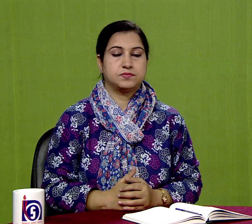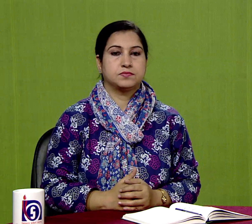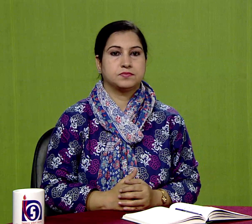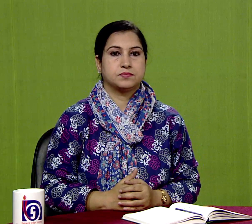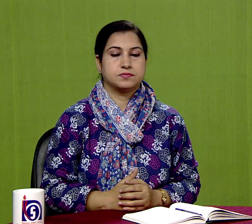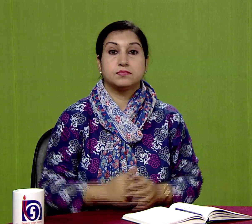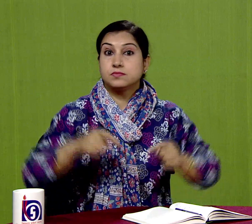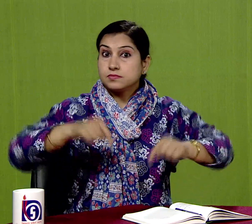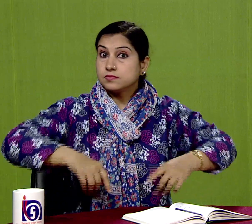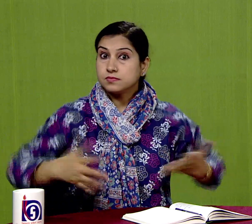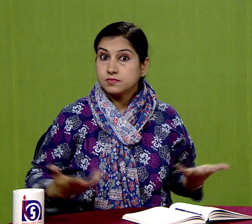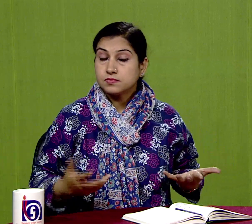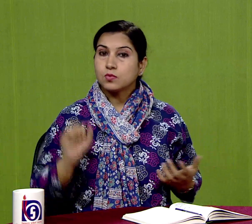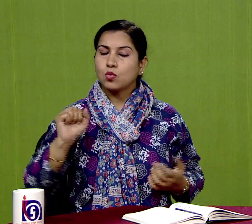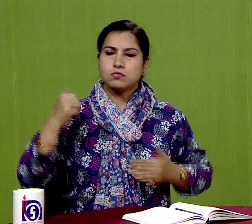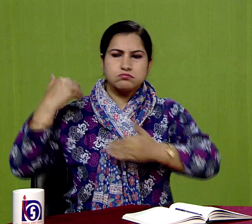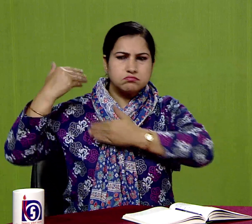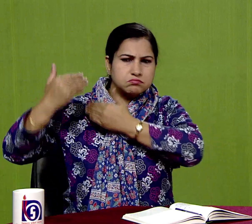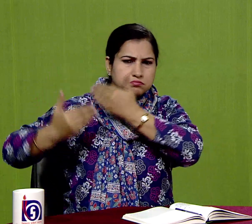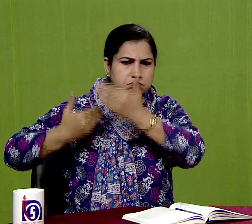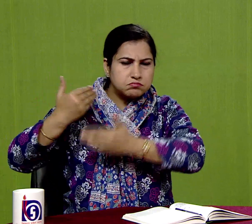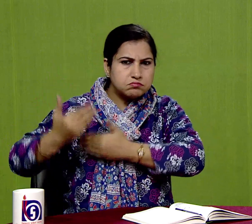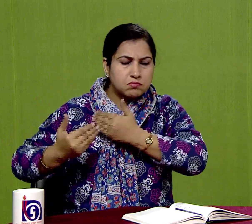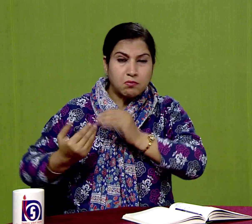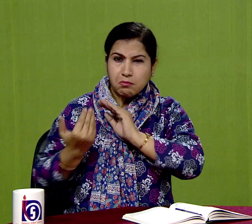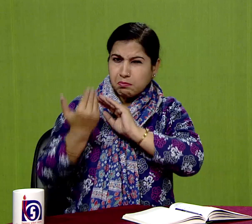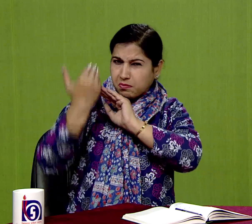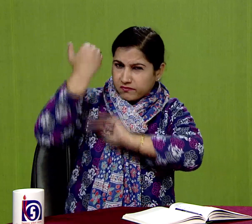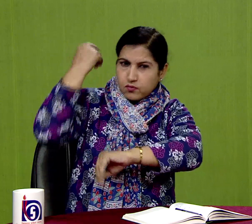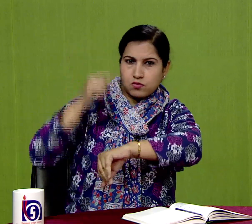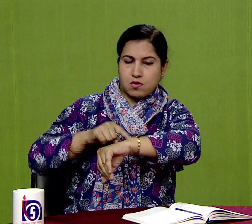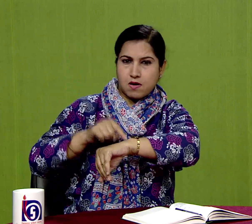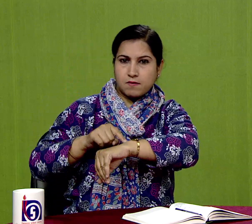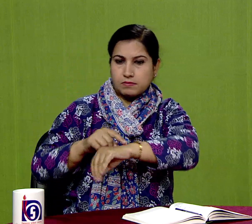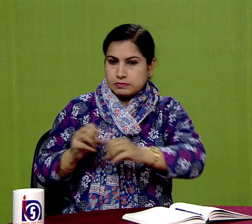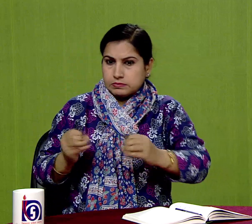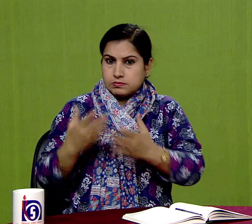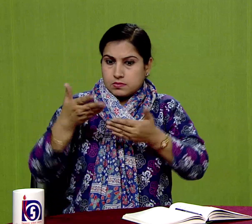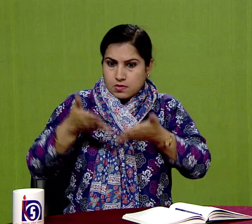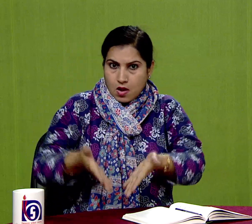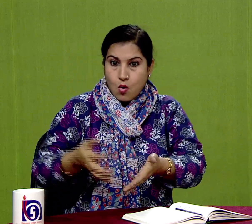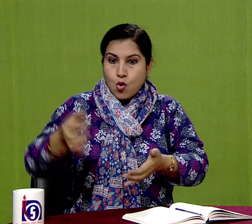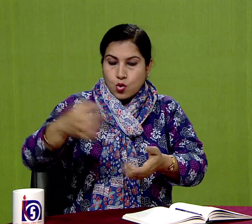That is his journey from earlier times till the Neolithic age.